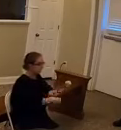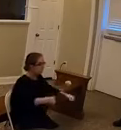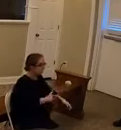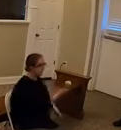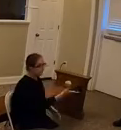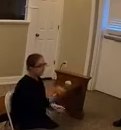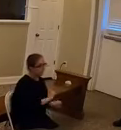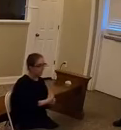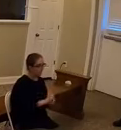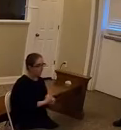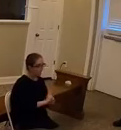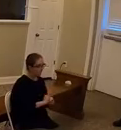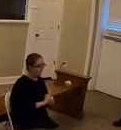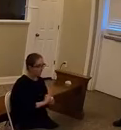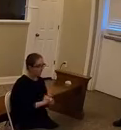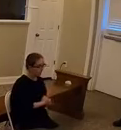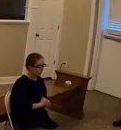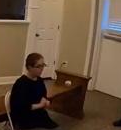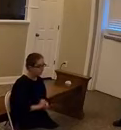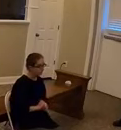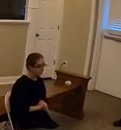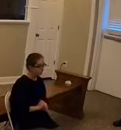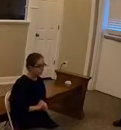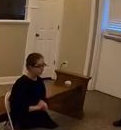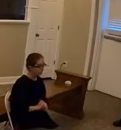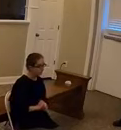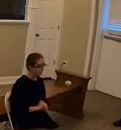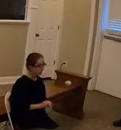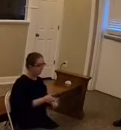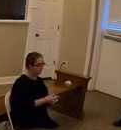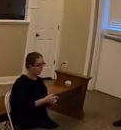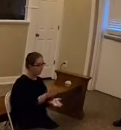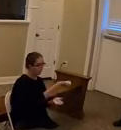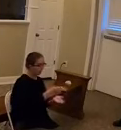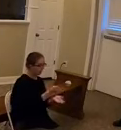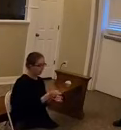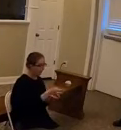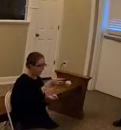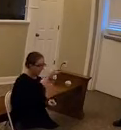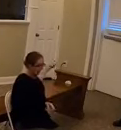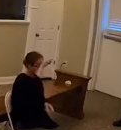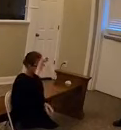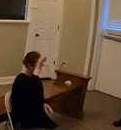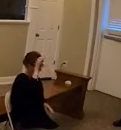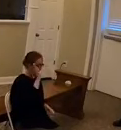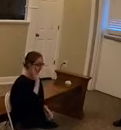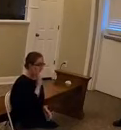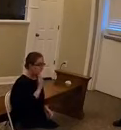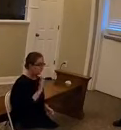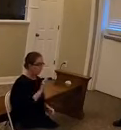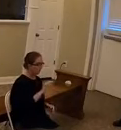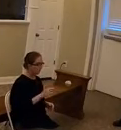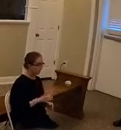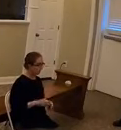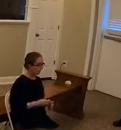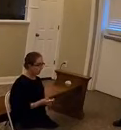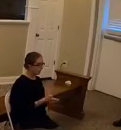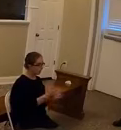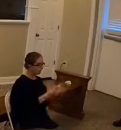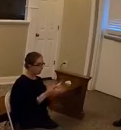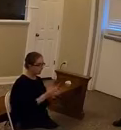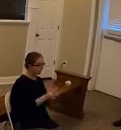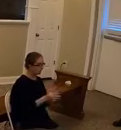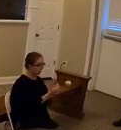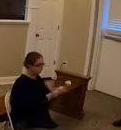saved us by the washing of regeneration and renewing of the Holy Ghost, which he shed on us abundantly through